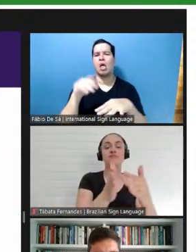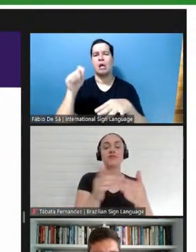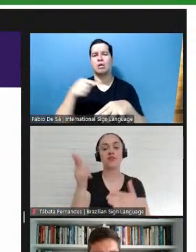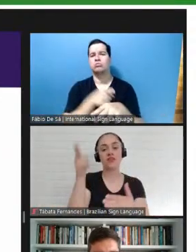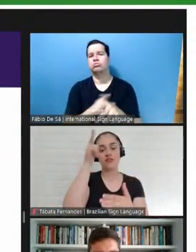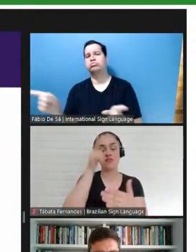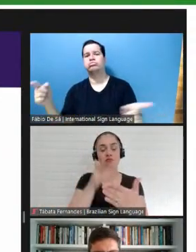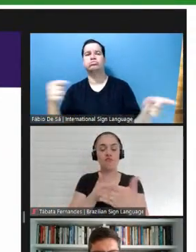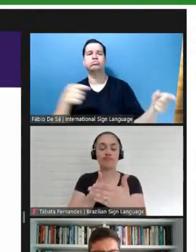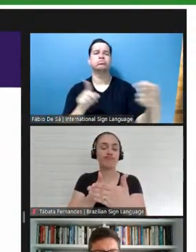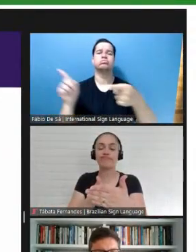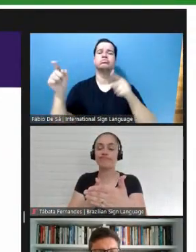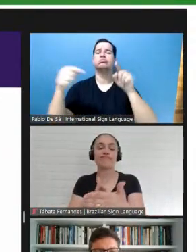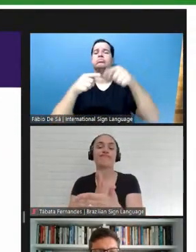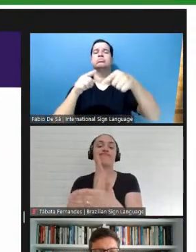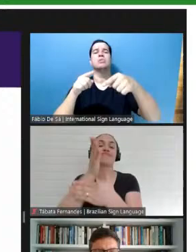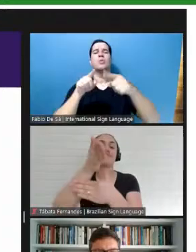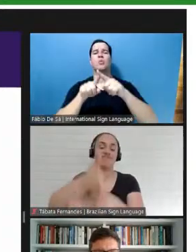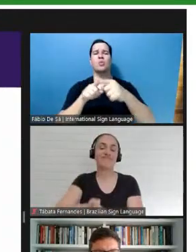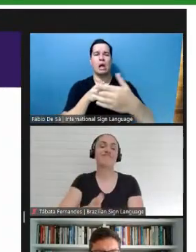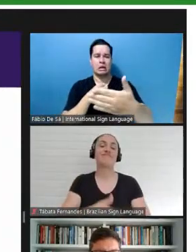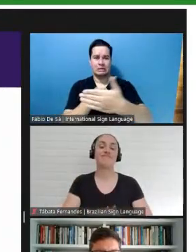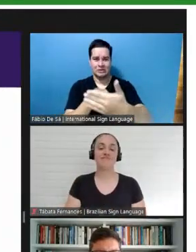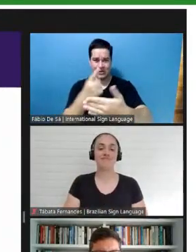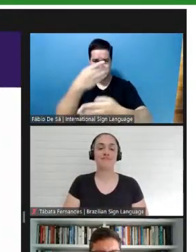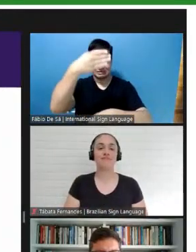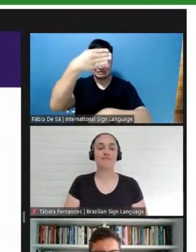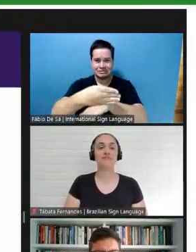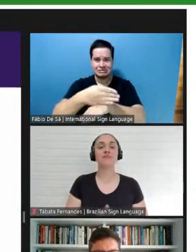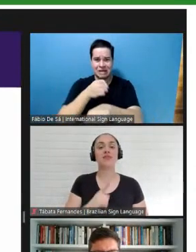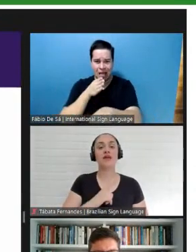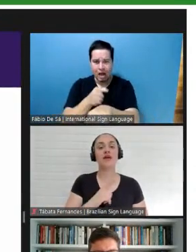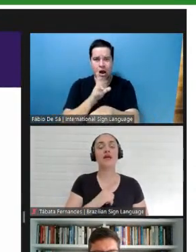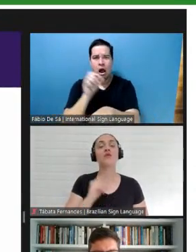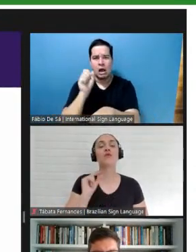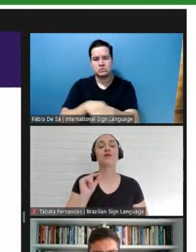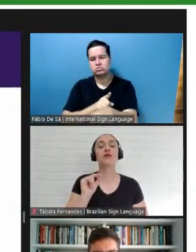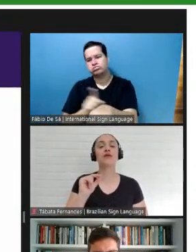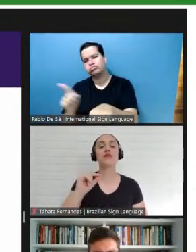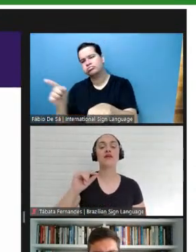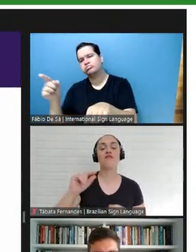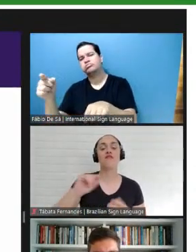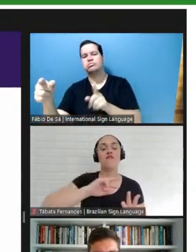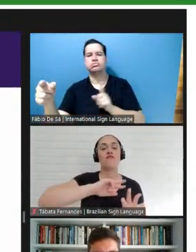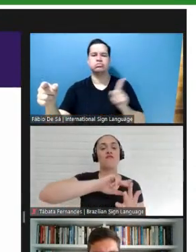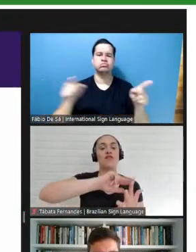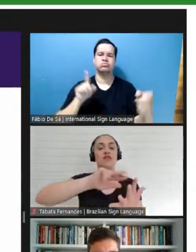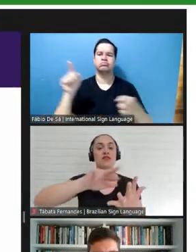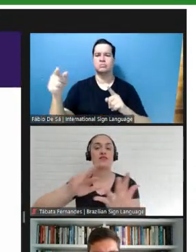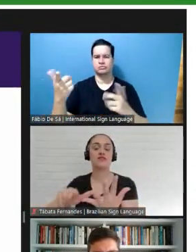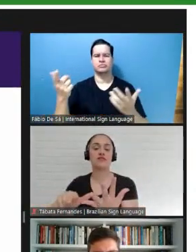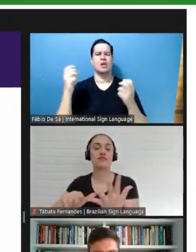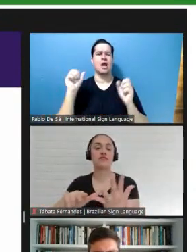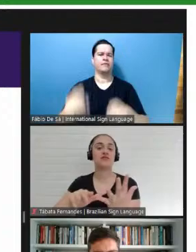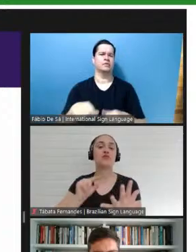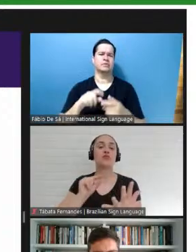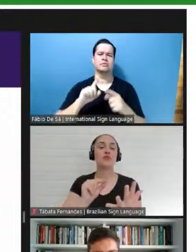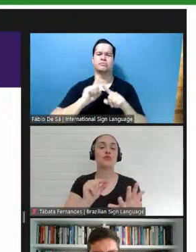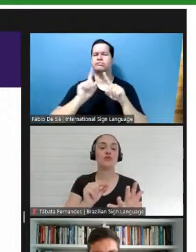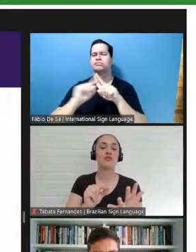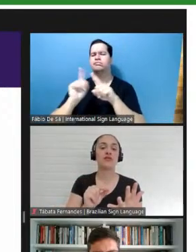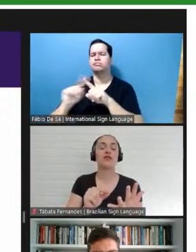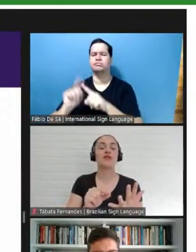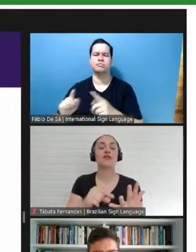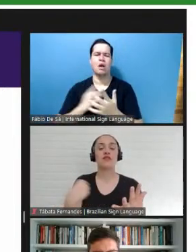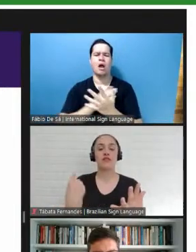of that UDL is built on is that variability of learners is the norm. So we have on the